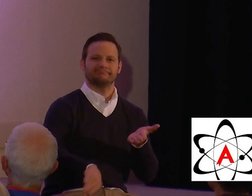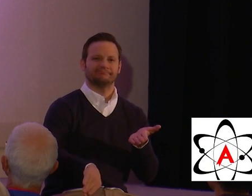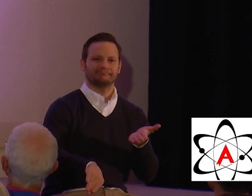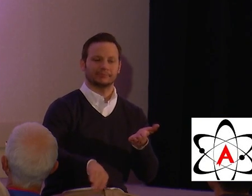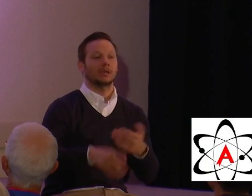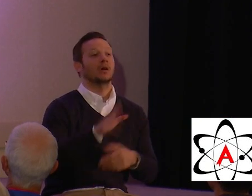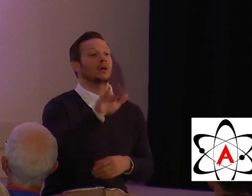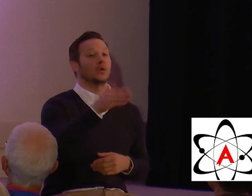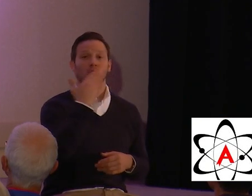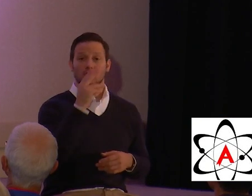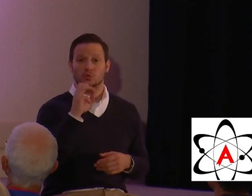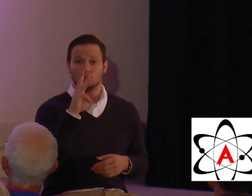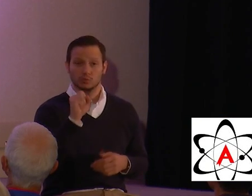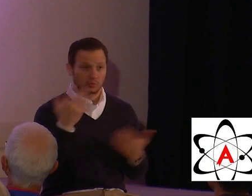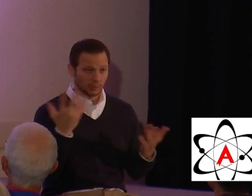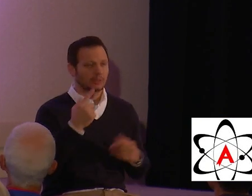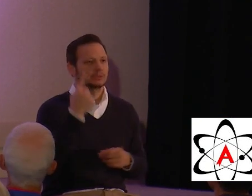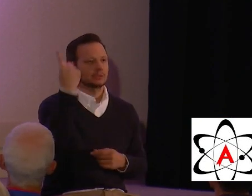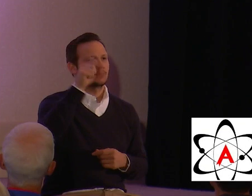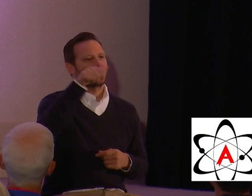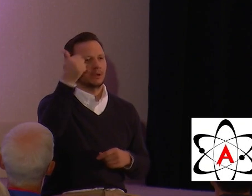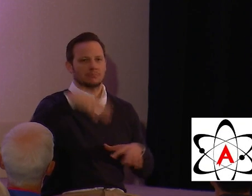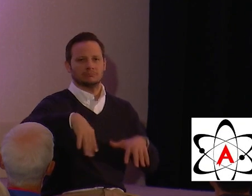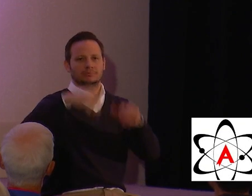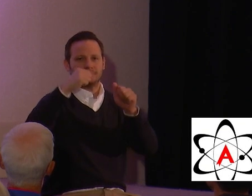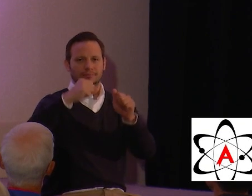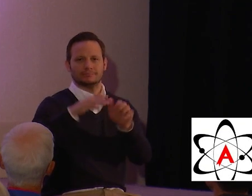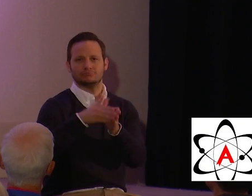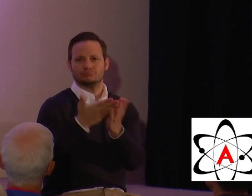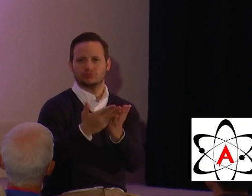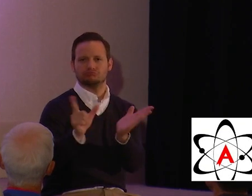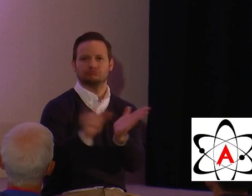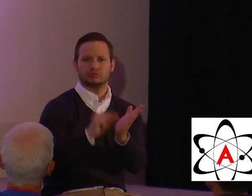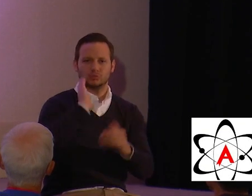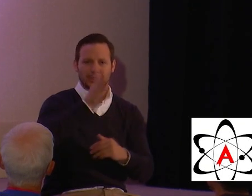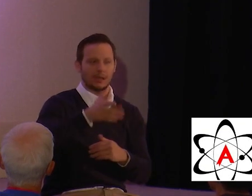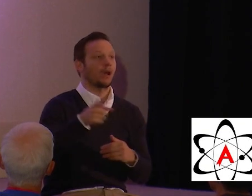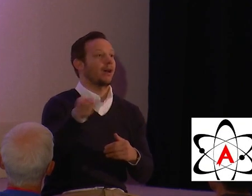The good news is my book has been picked up, and